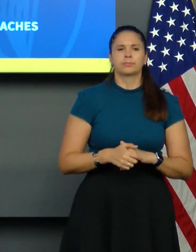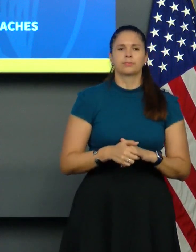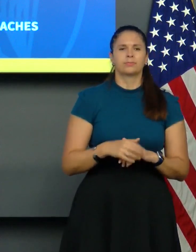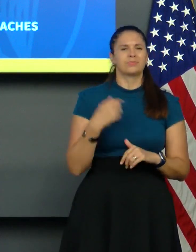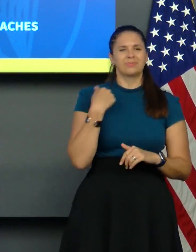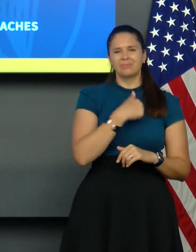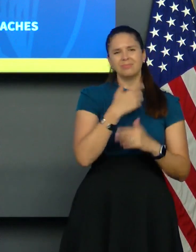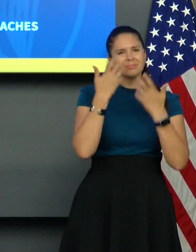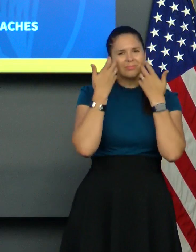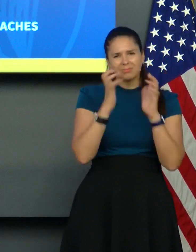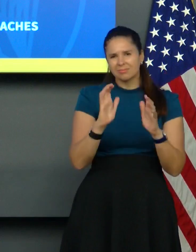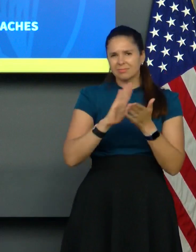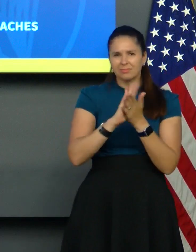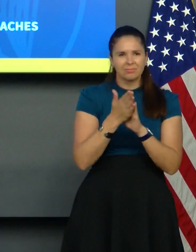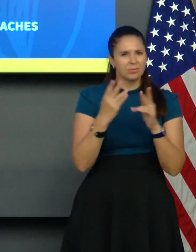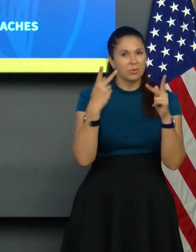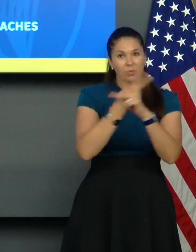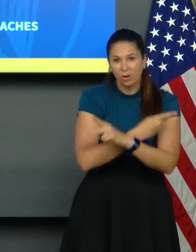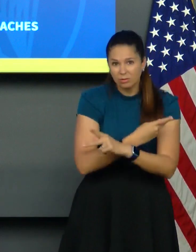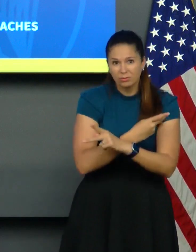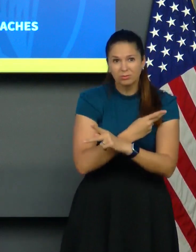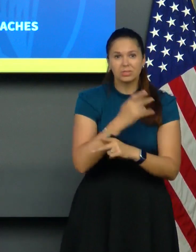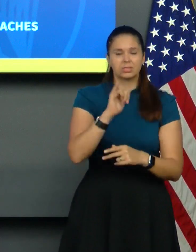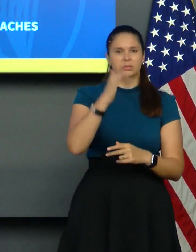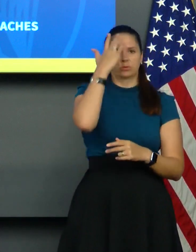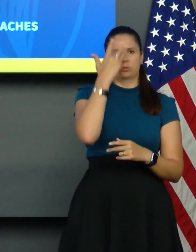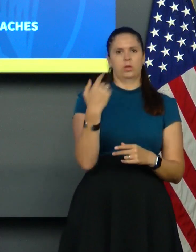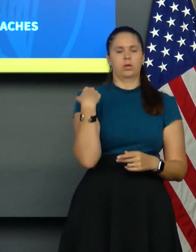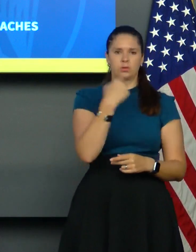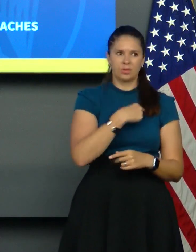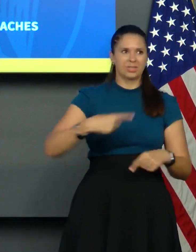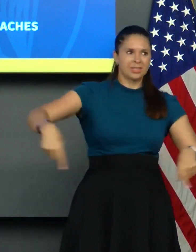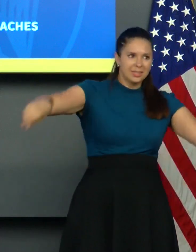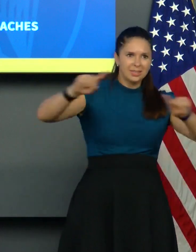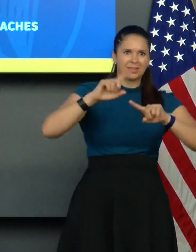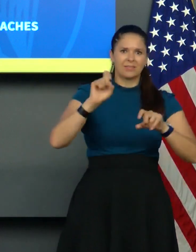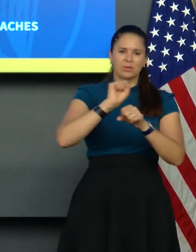So we don't want it to get any worse. That's why we all have to come together.